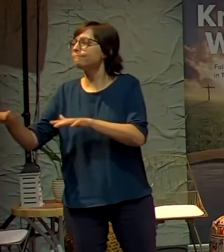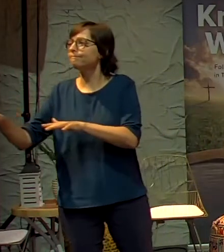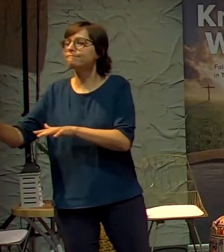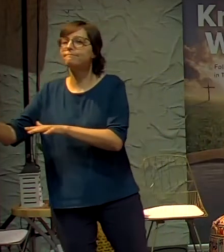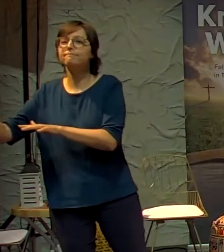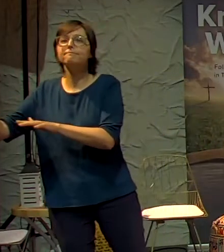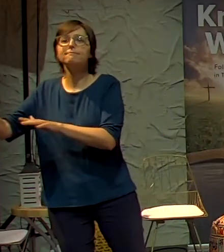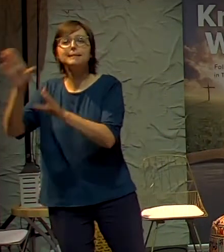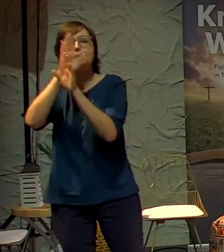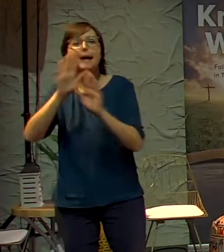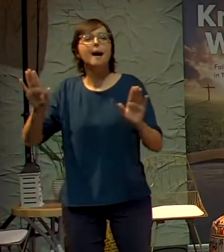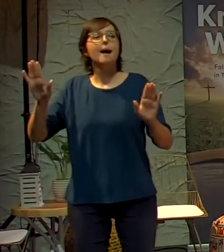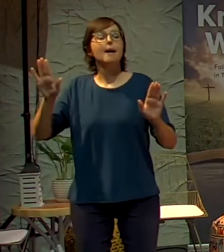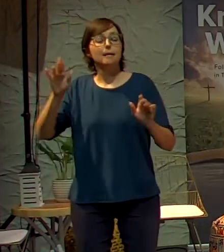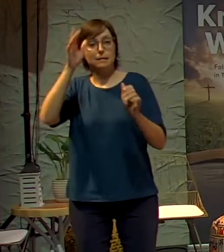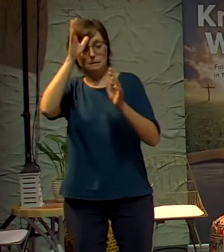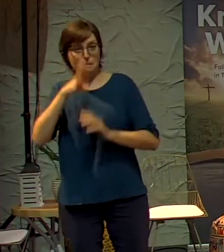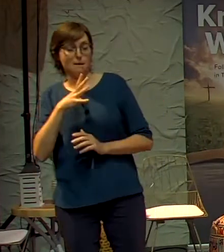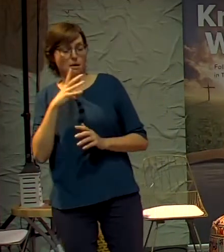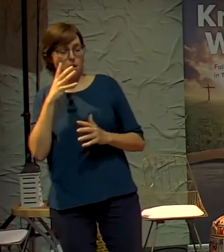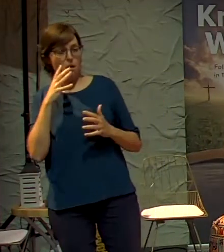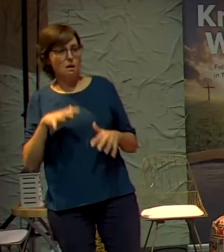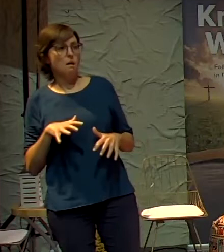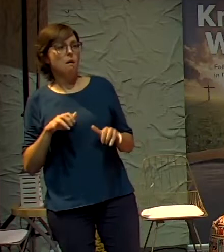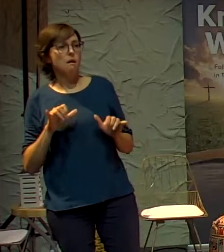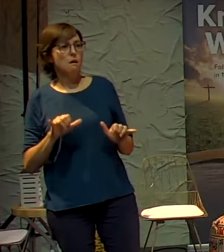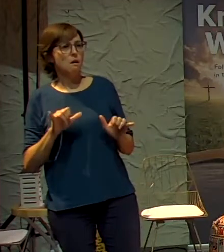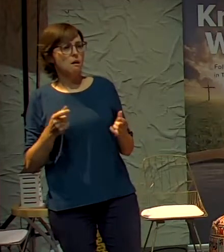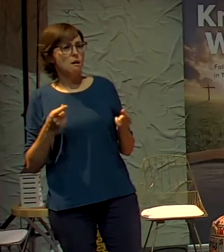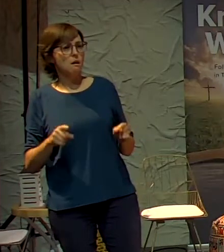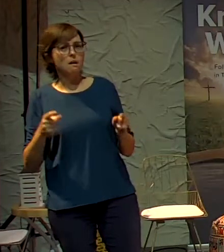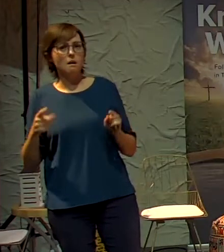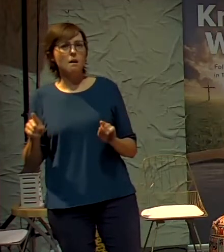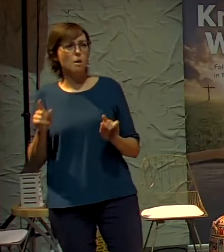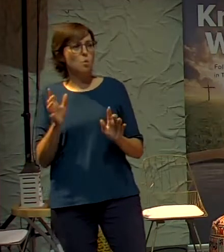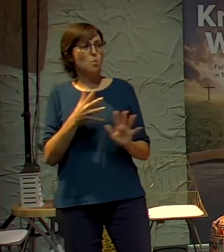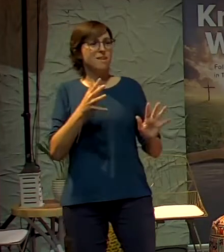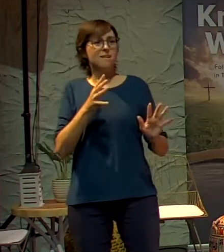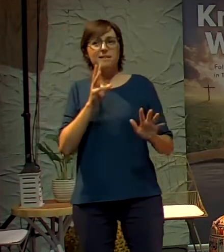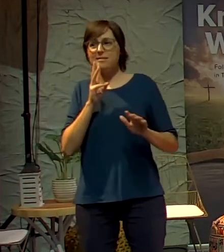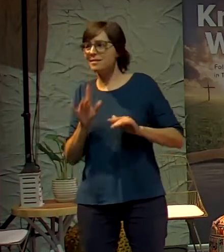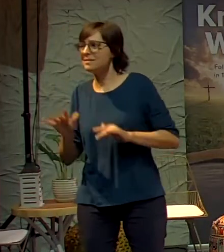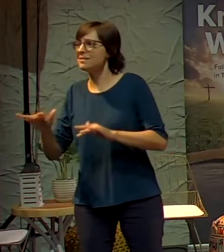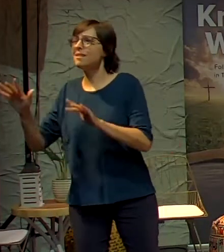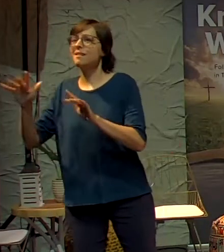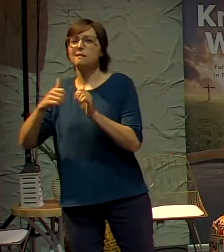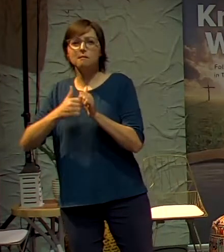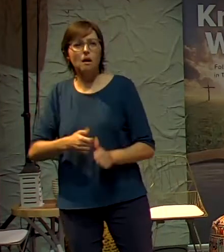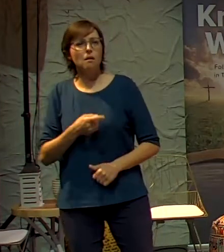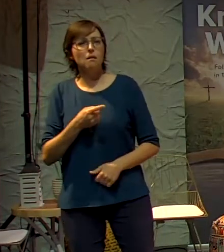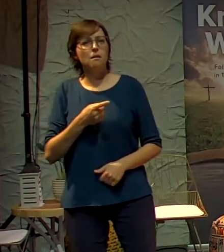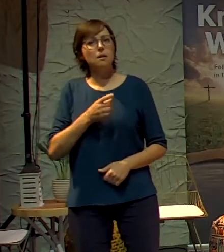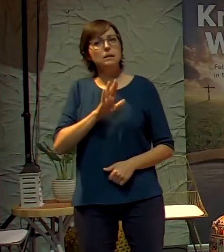glass. The men rubbed their eyes, astonished. What's going on here? Wind and sea come to heel, once again, at